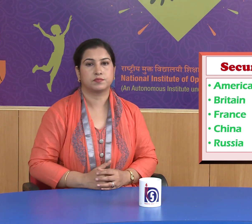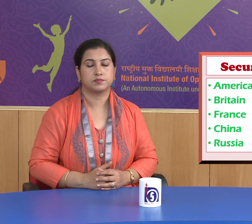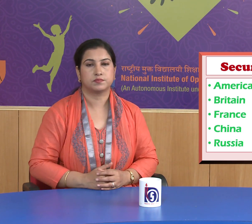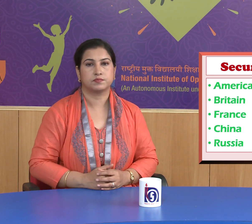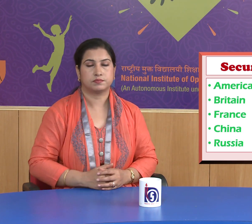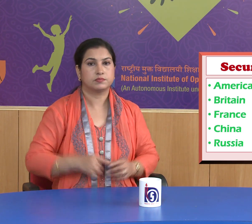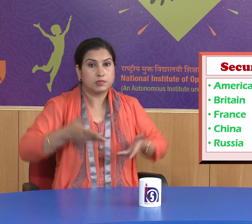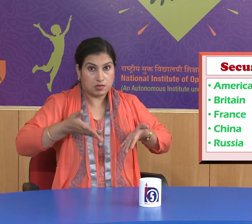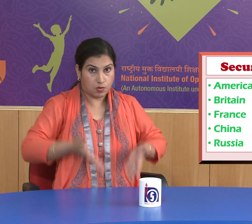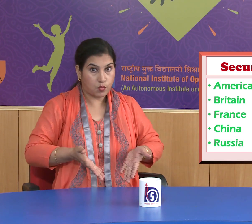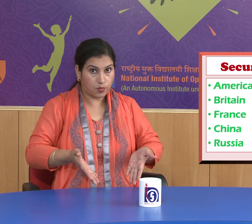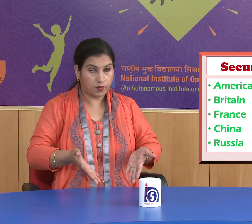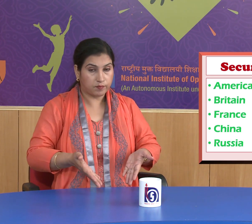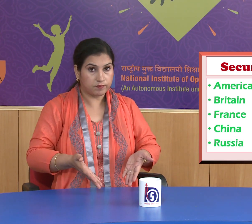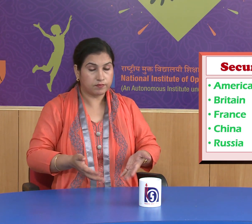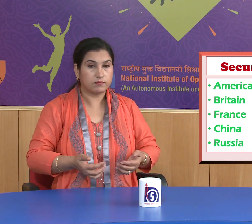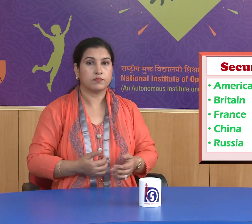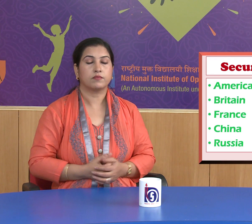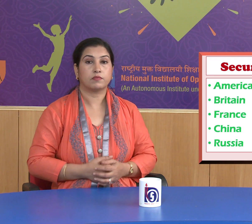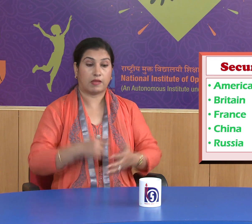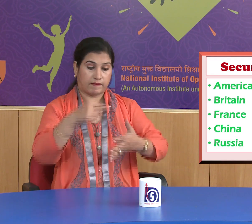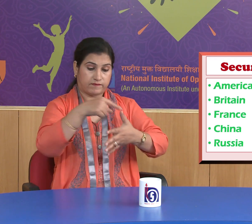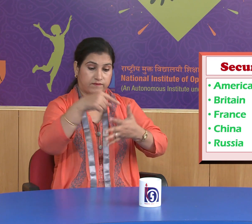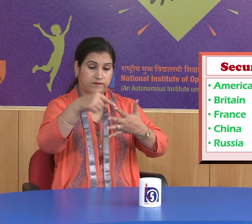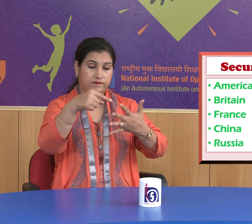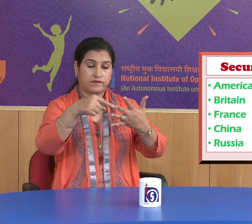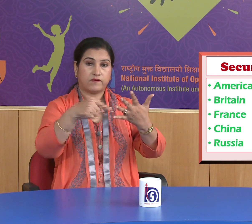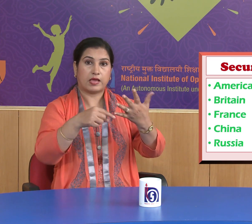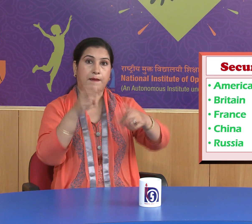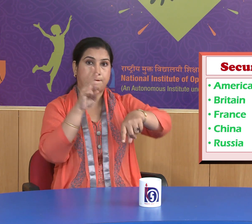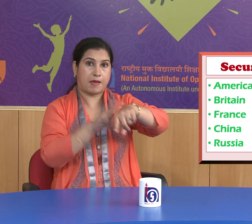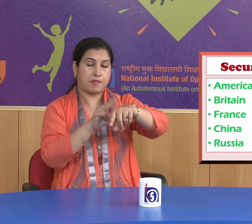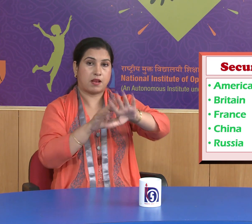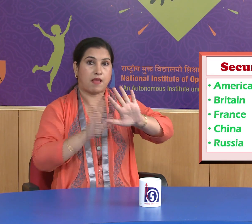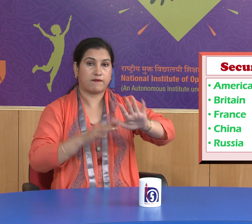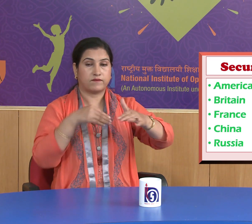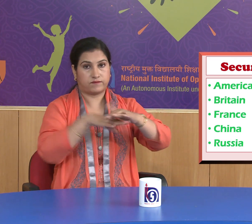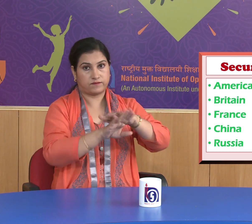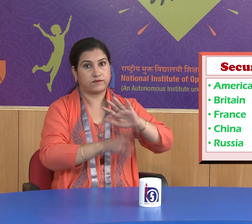At present, there are 5 permanent members in it.